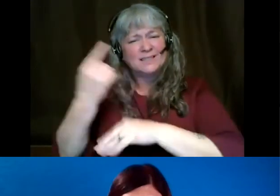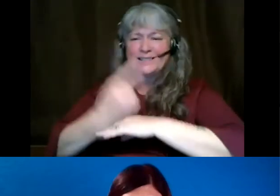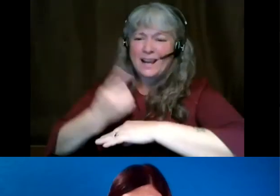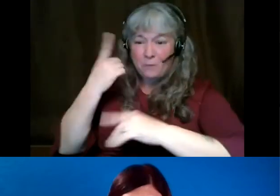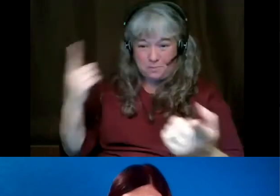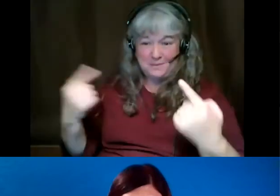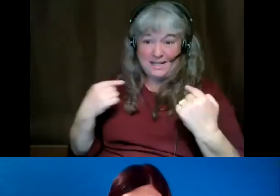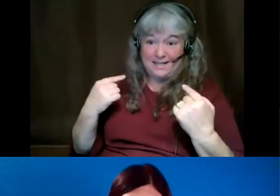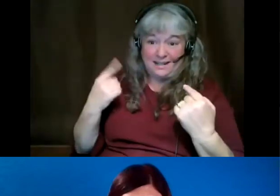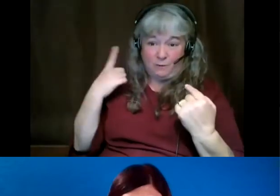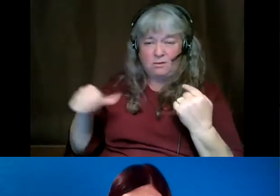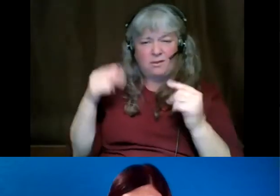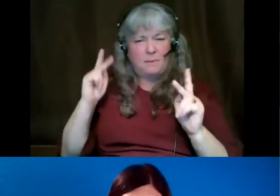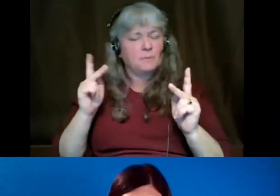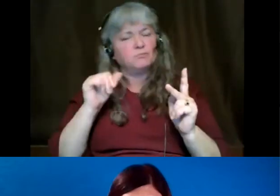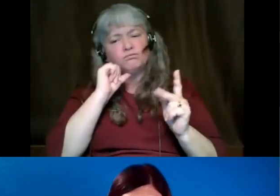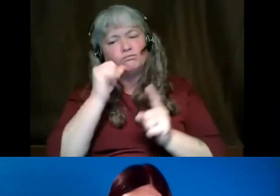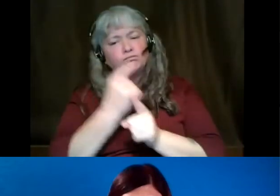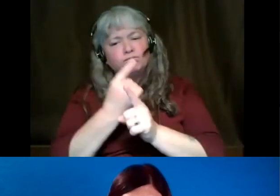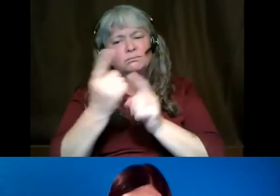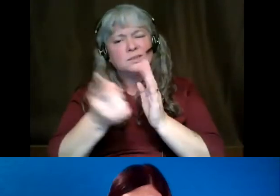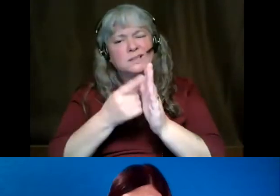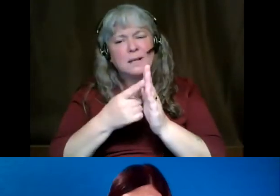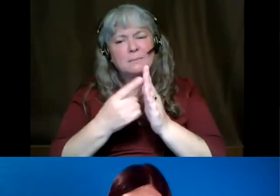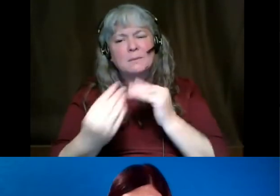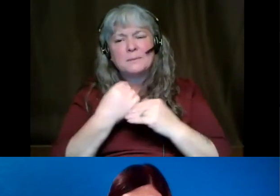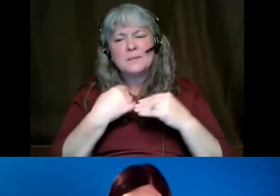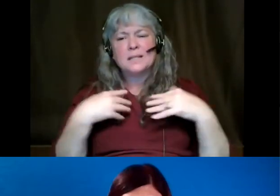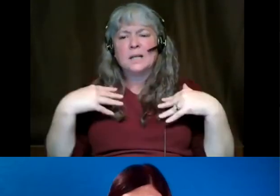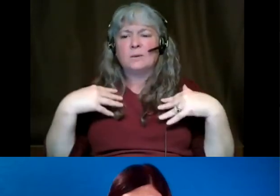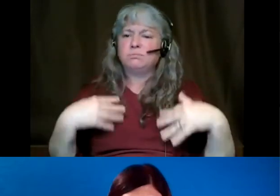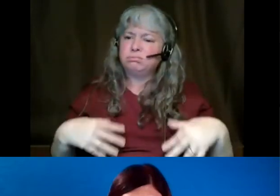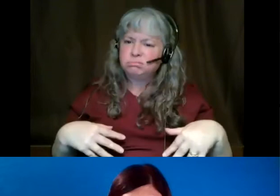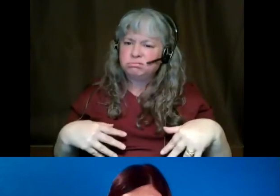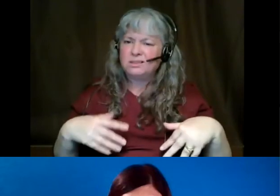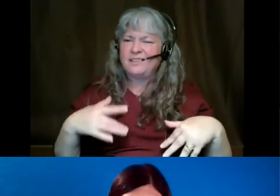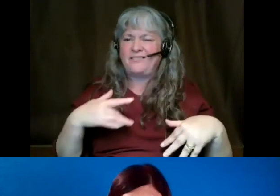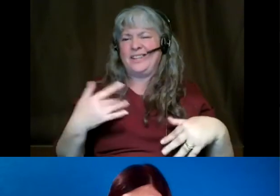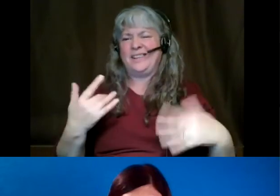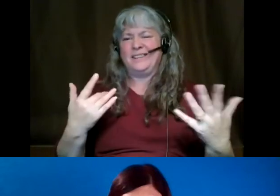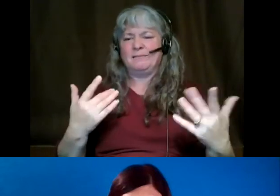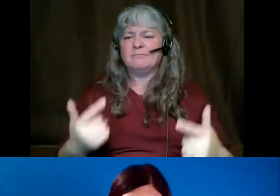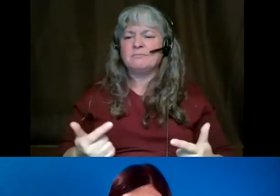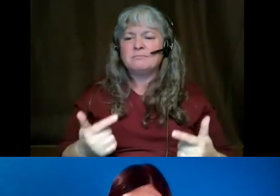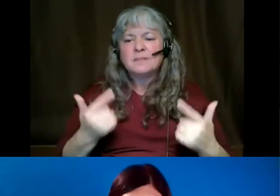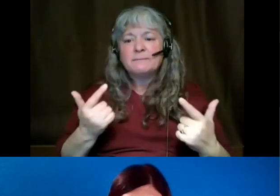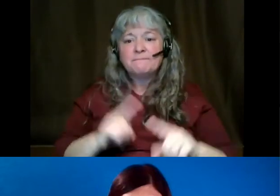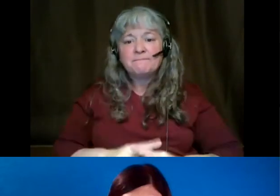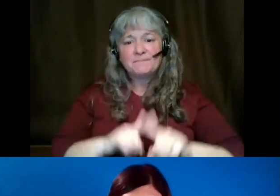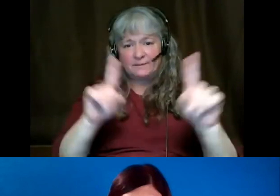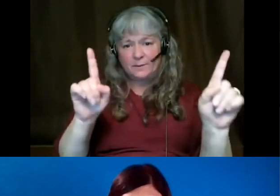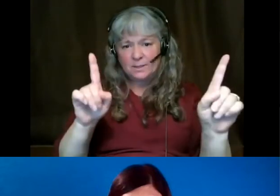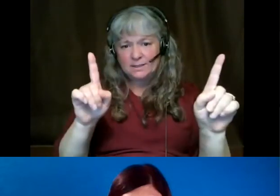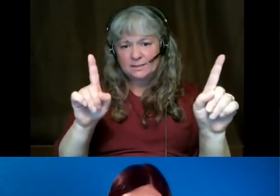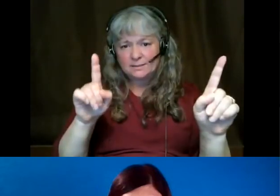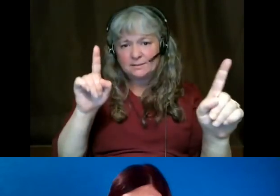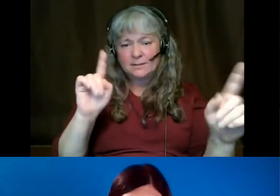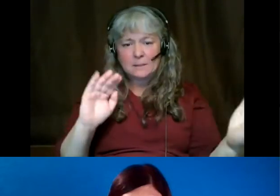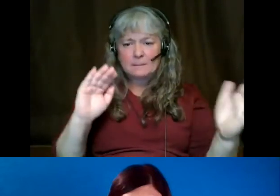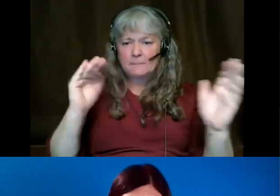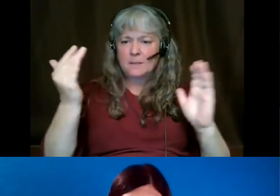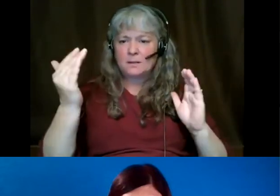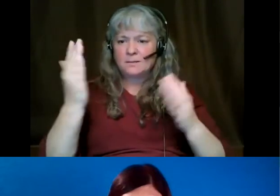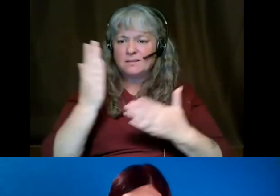else. And so sometimes that can be really depressing to kind of feel like you're living a life that's different from some